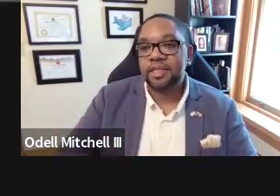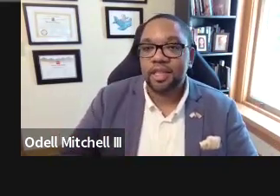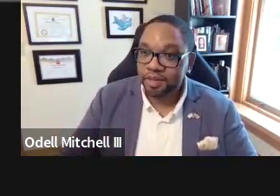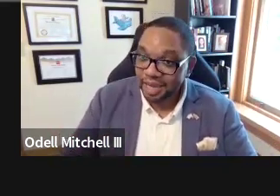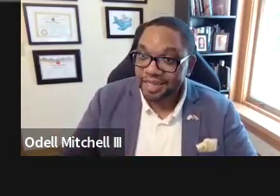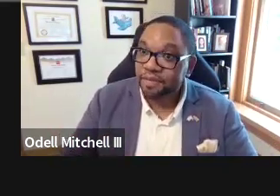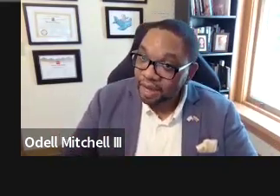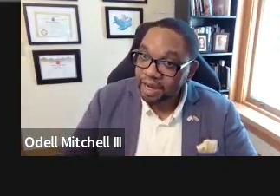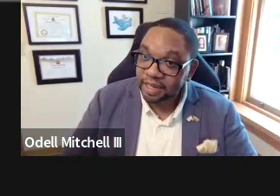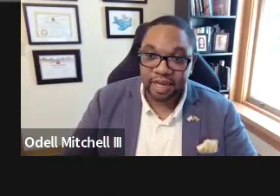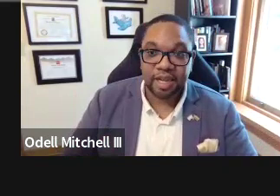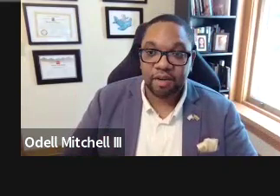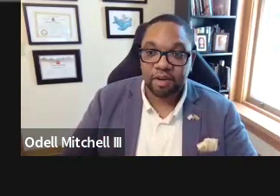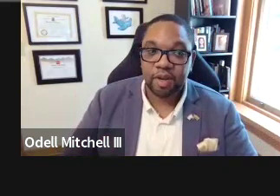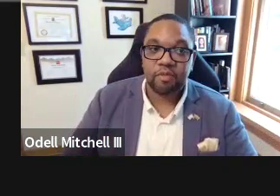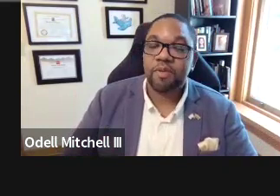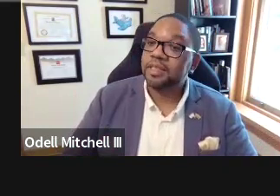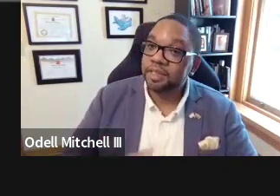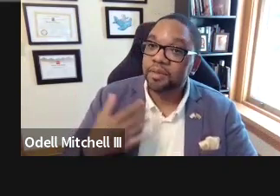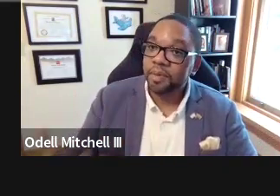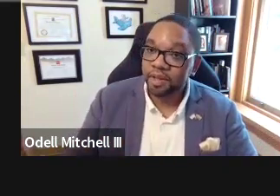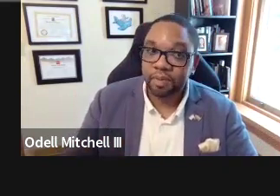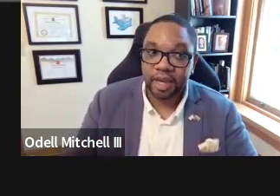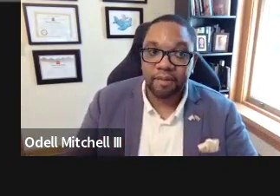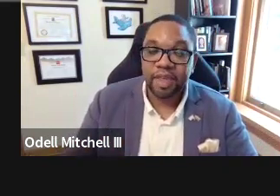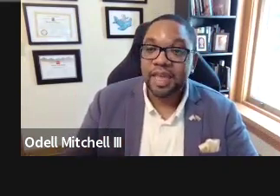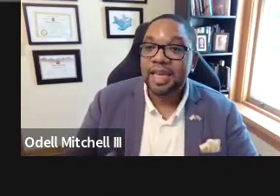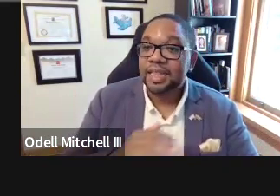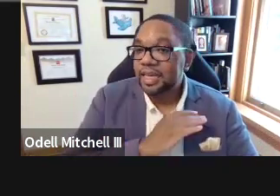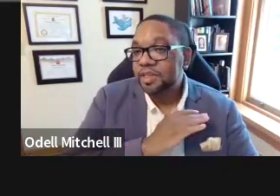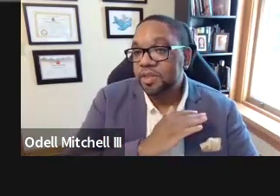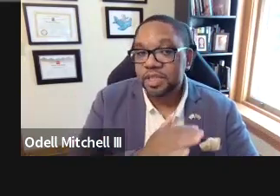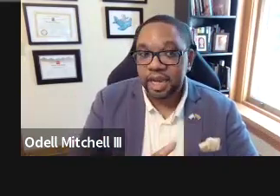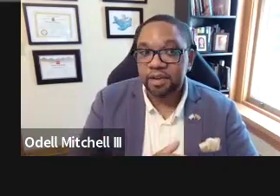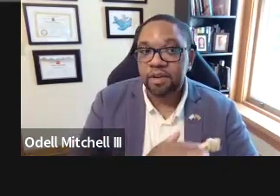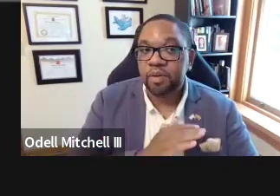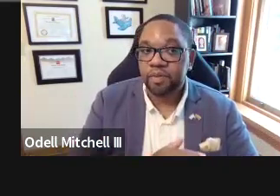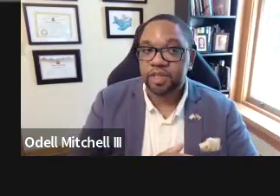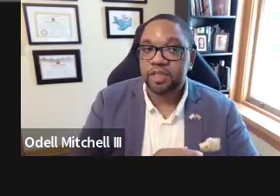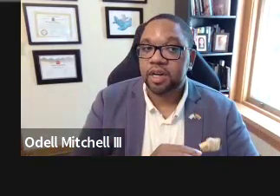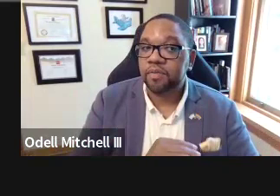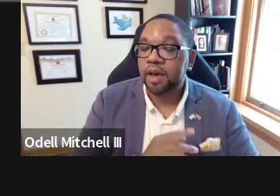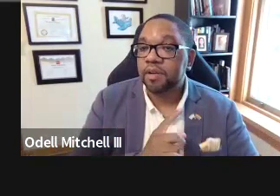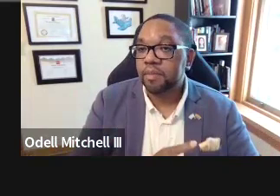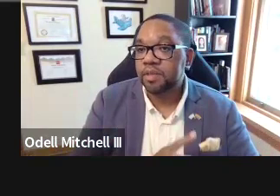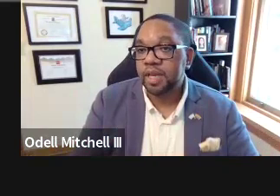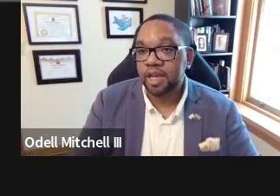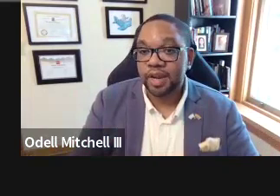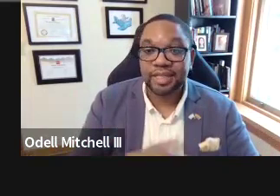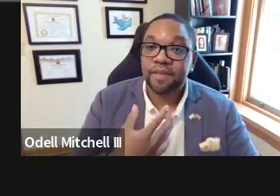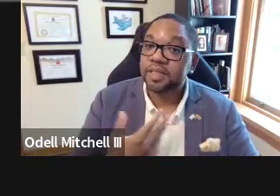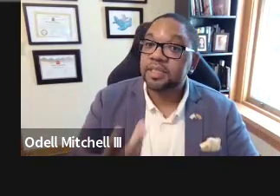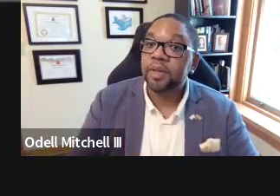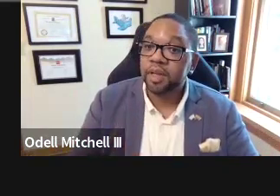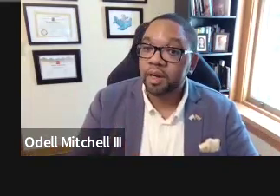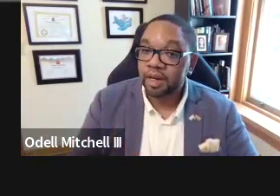the last thing that you'll tend to find in any agreement is what we consider boilerplate. These are standard provisions that are found in most